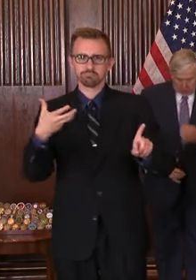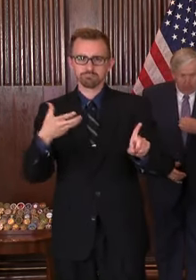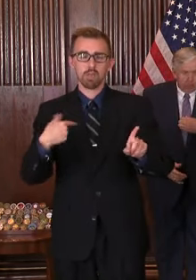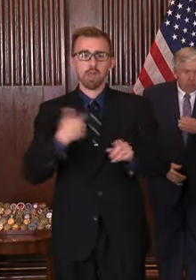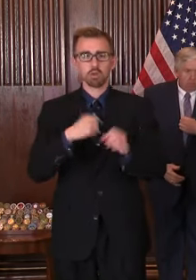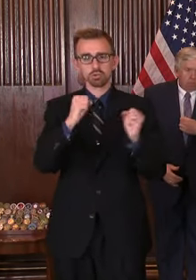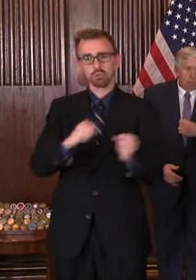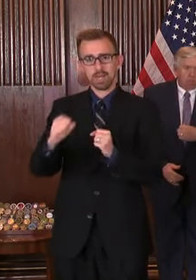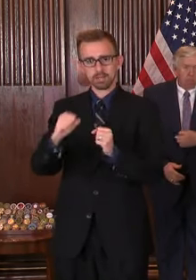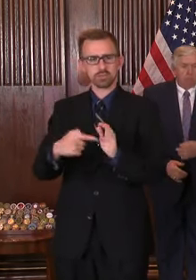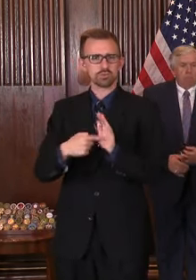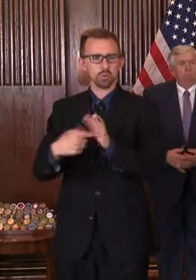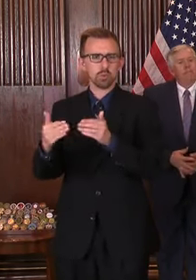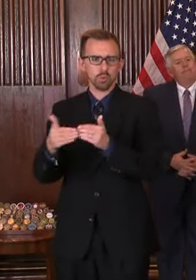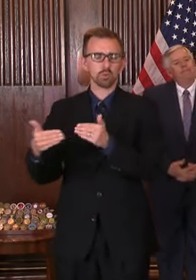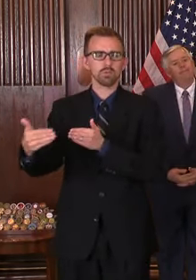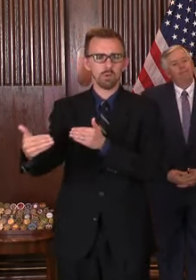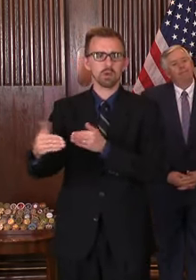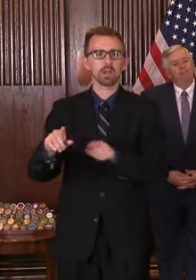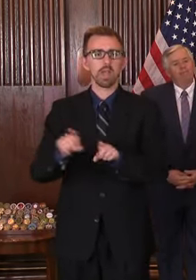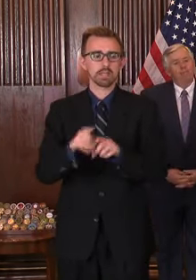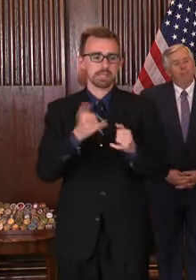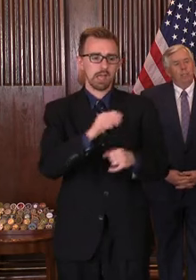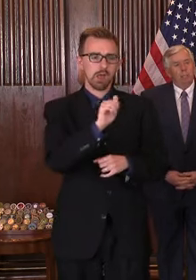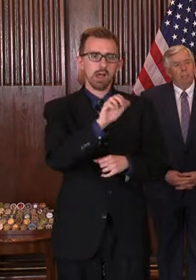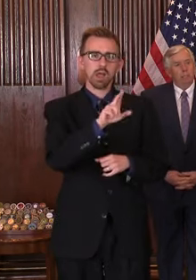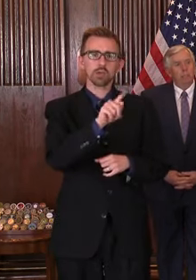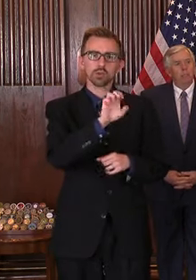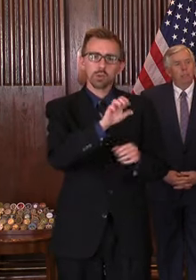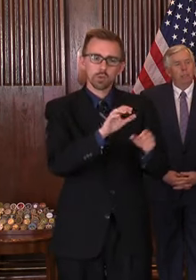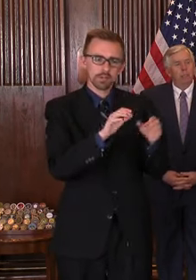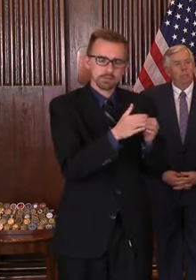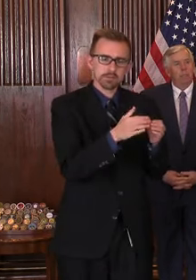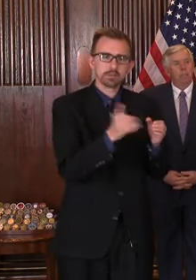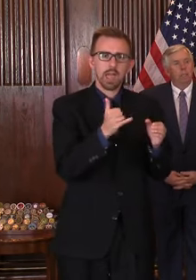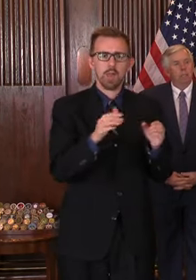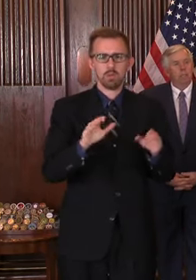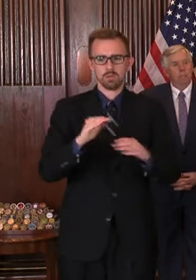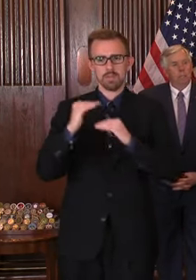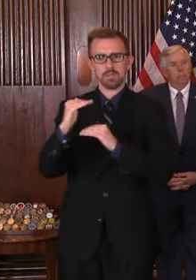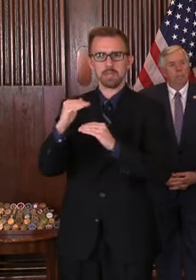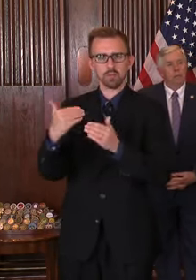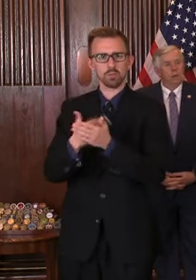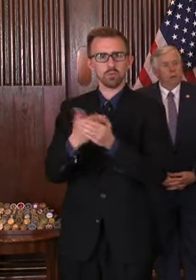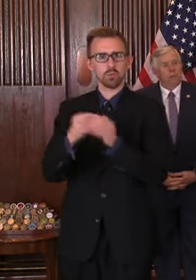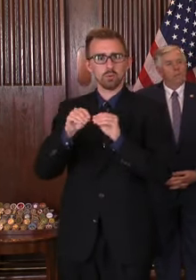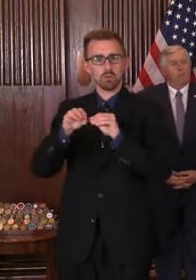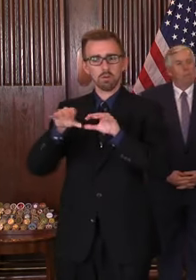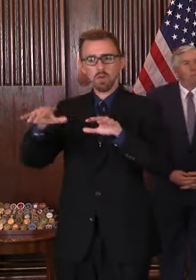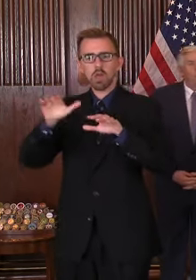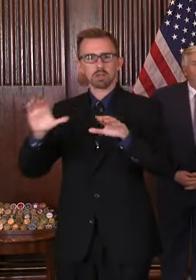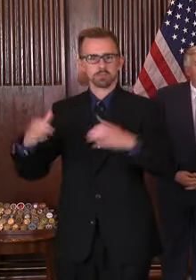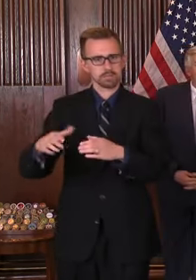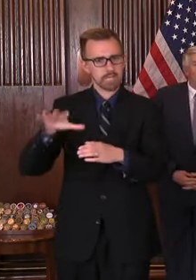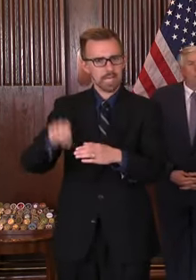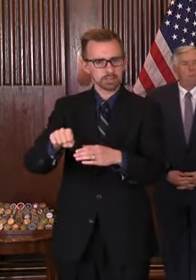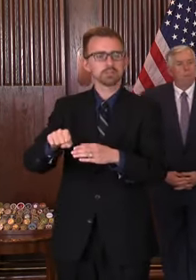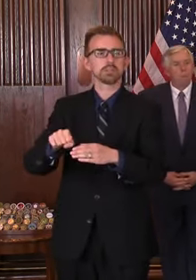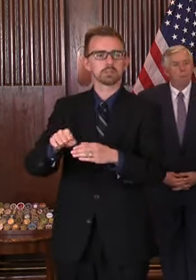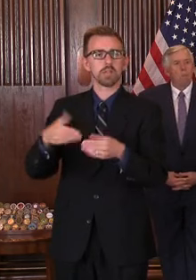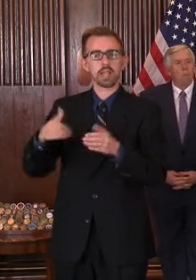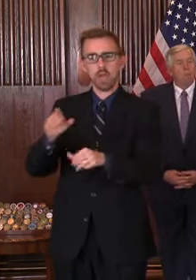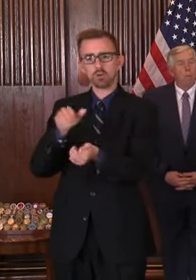strategies moving forward as we move out of the acute phase to box in new outbreaks as they arise and to give doctors and